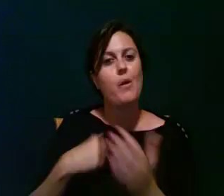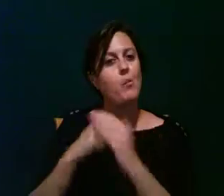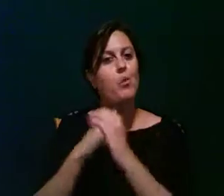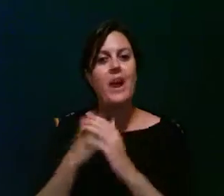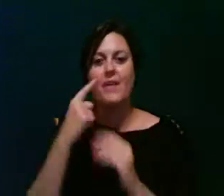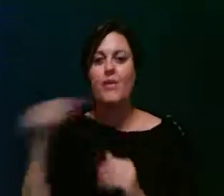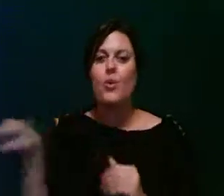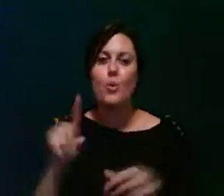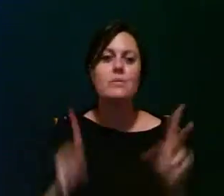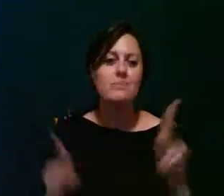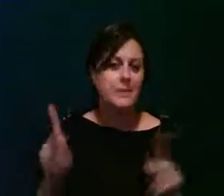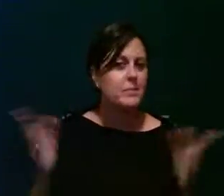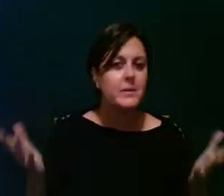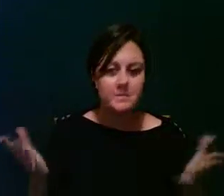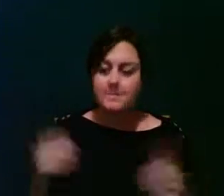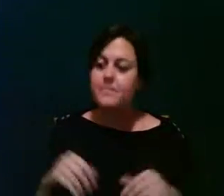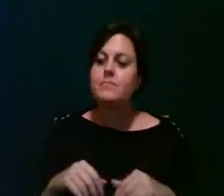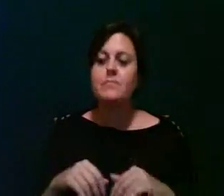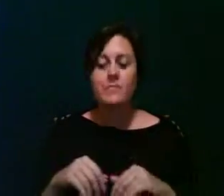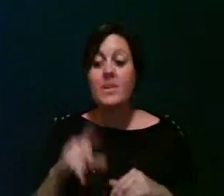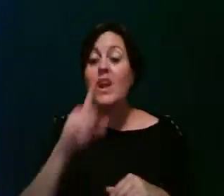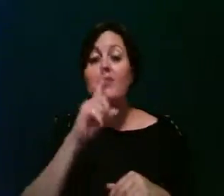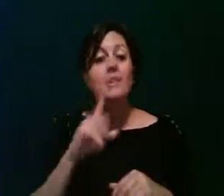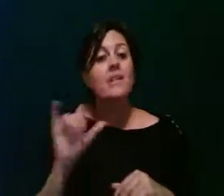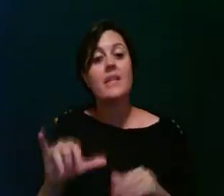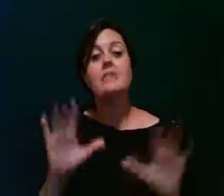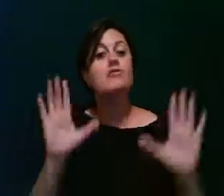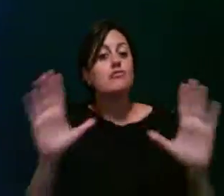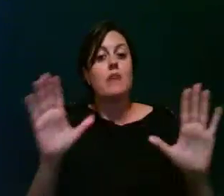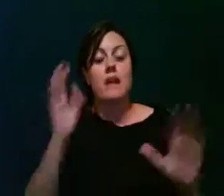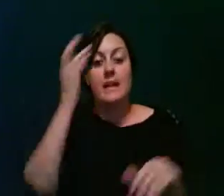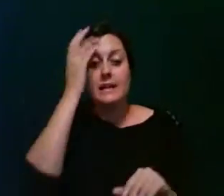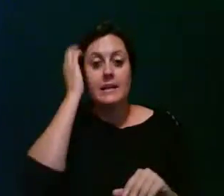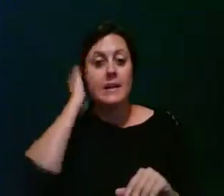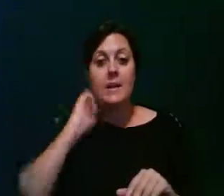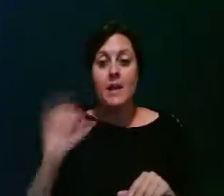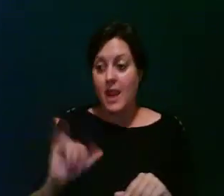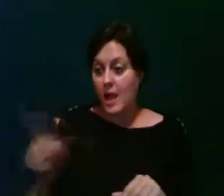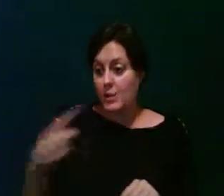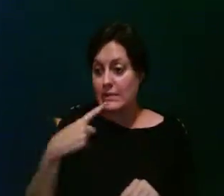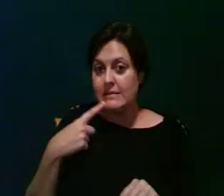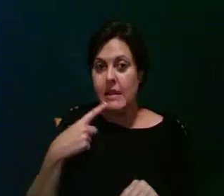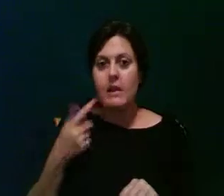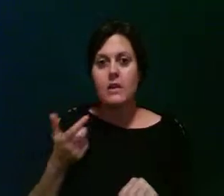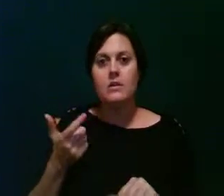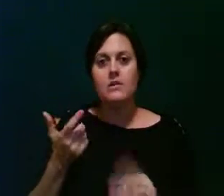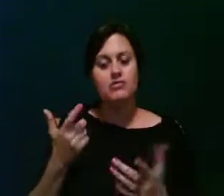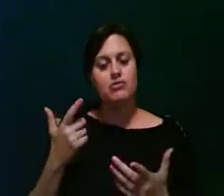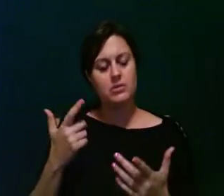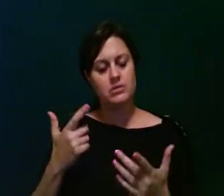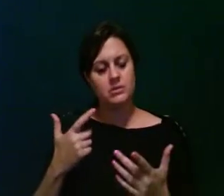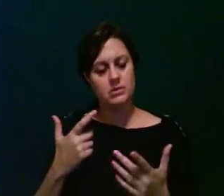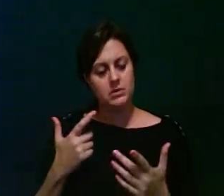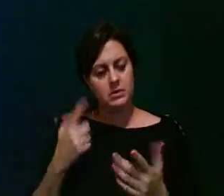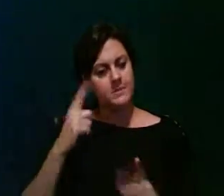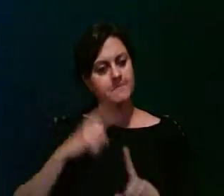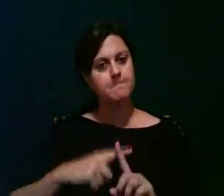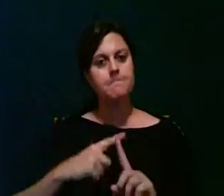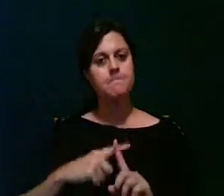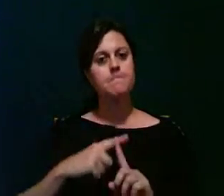sometimes the great part about, as you say, being the light and being the positive person